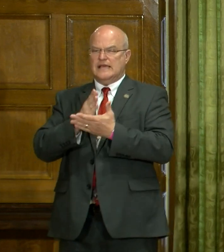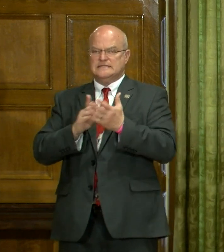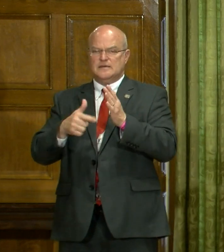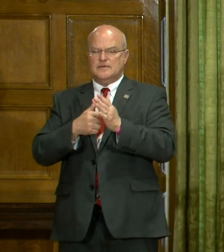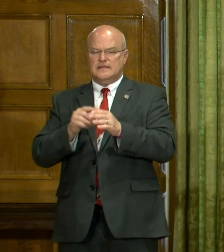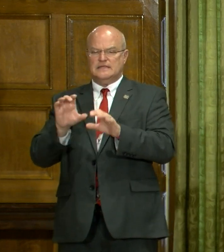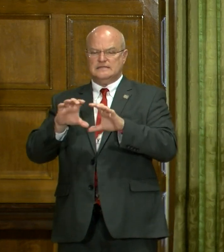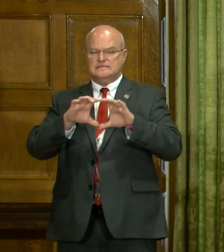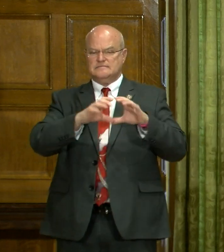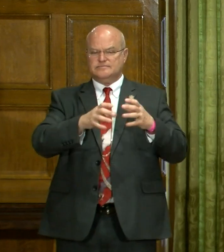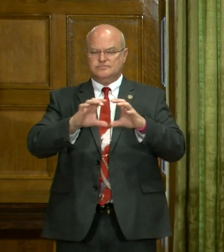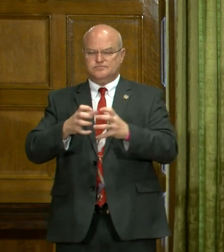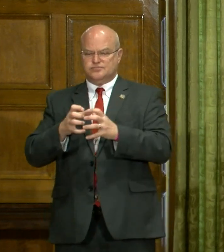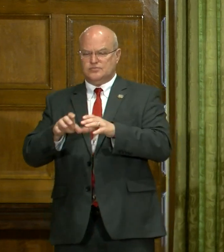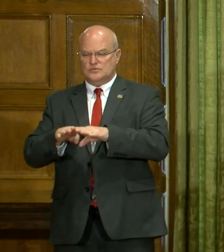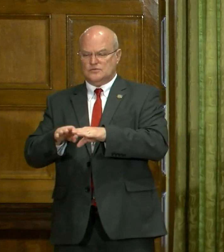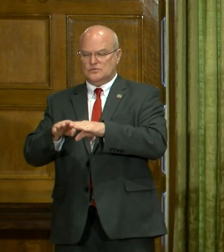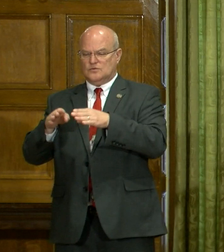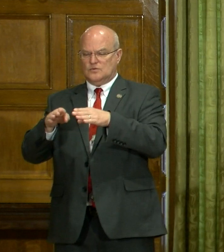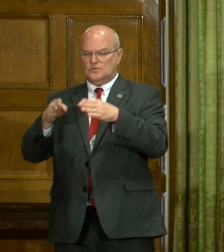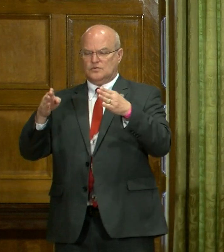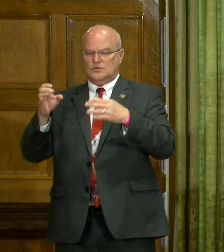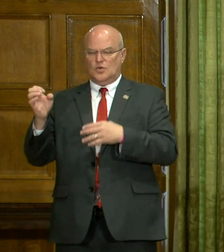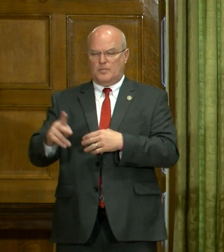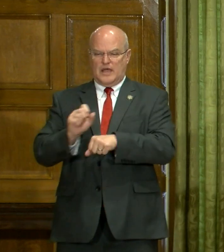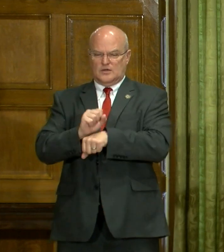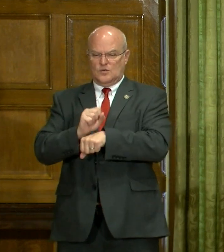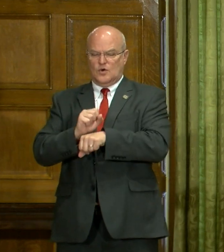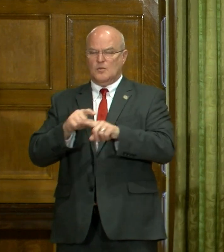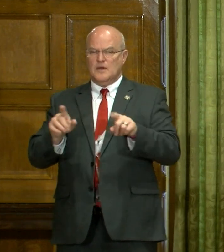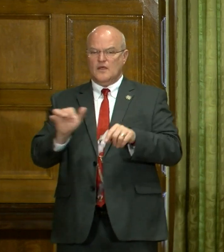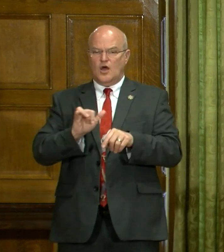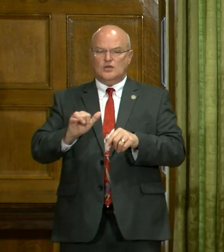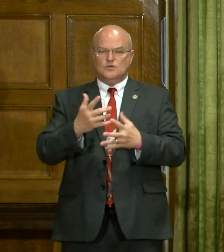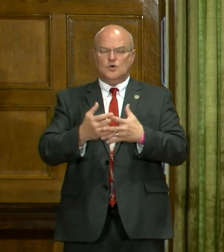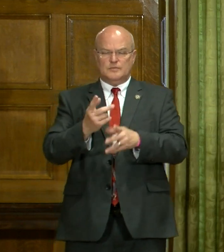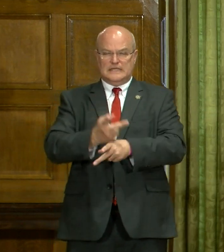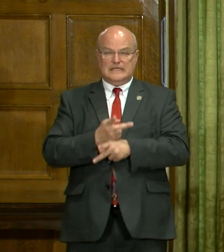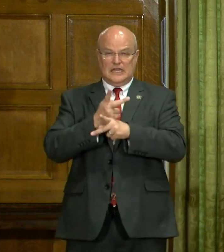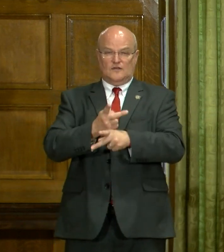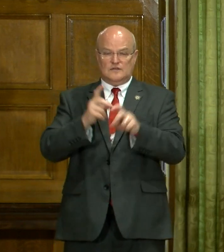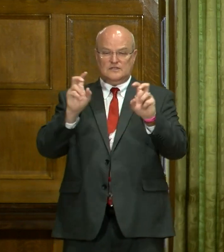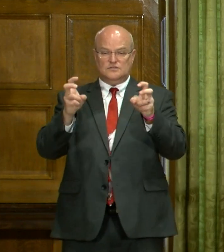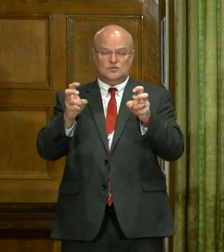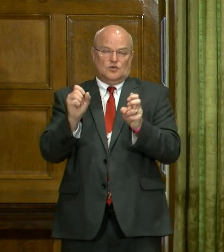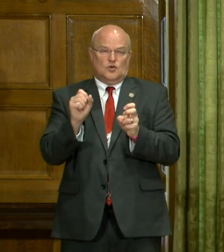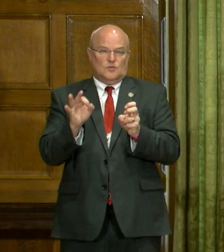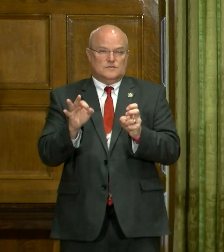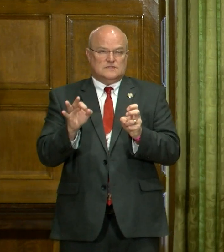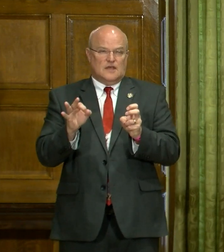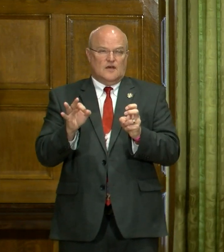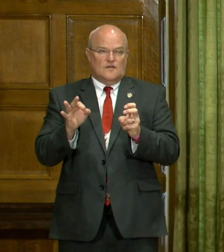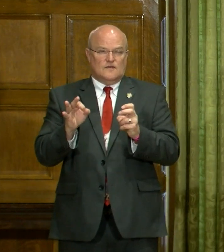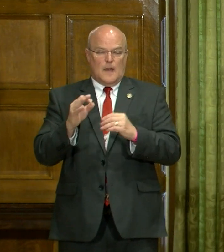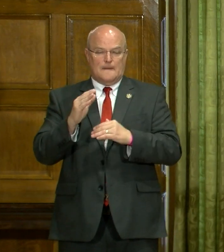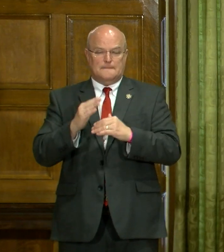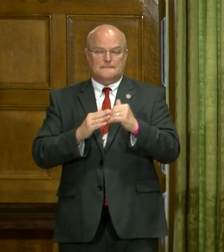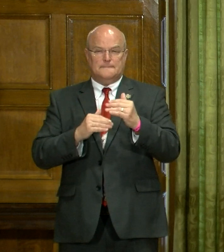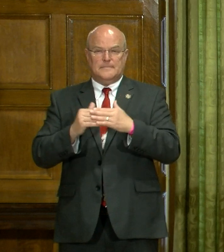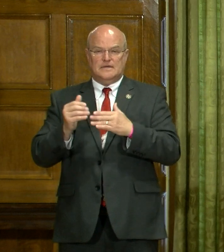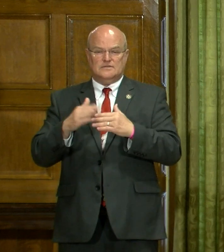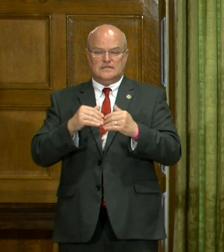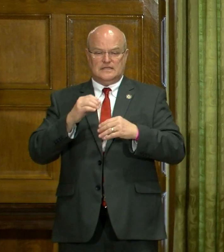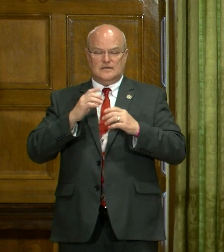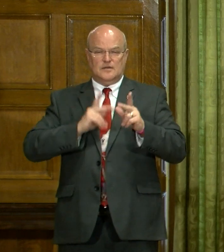these industries that are desperate to go back to business, but they also want to be cautious in terms of building